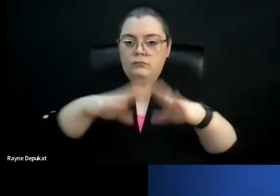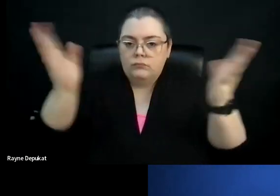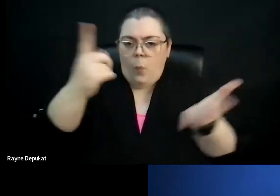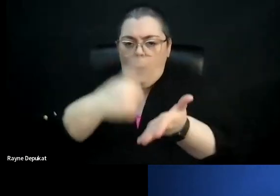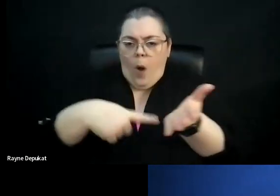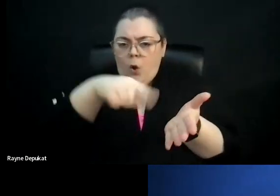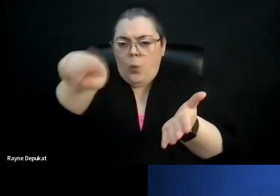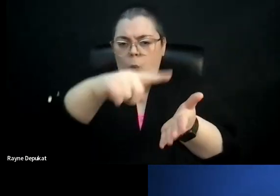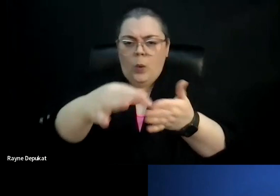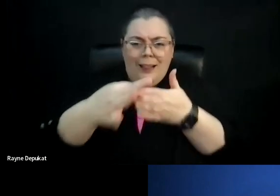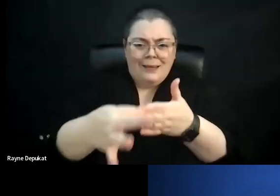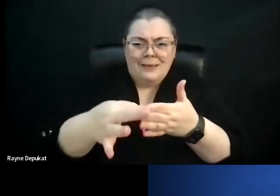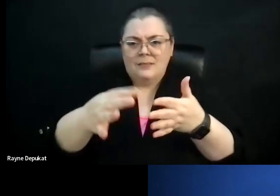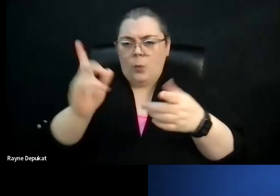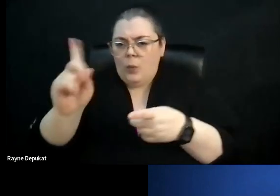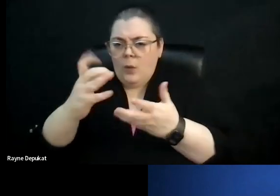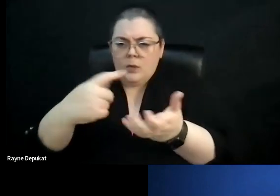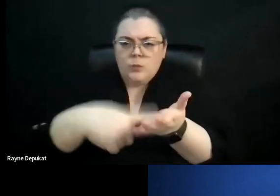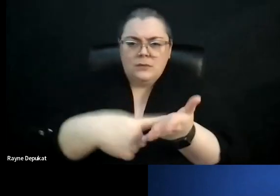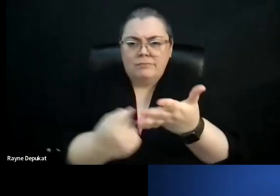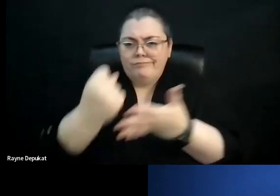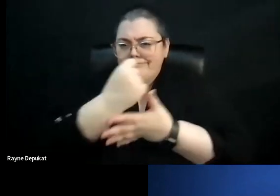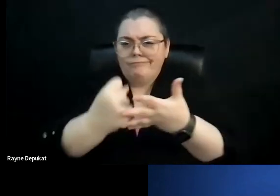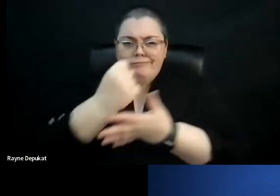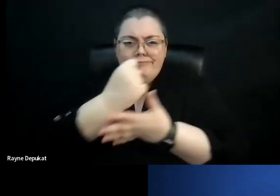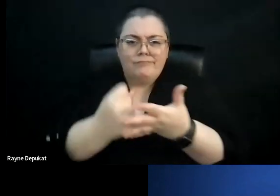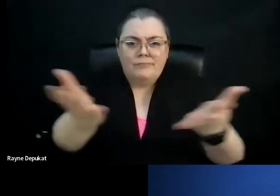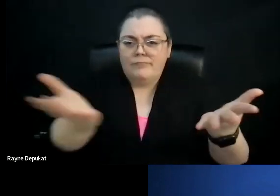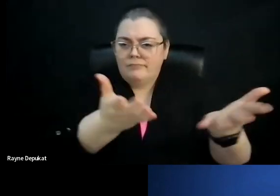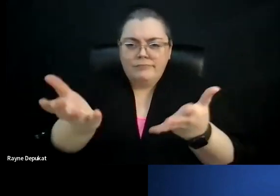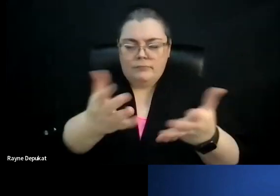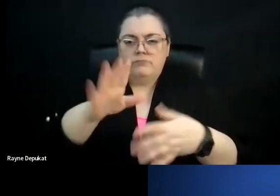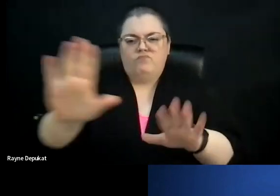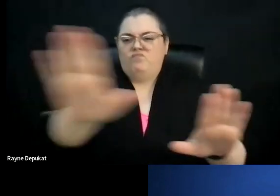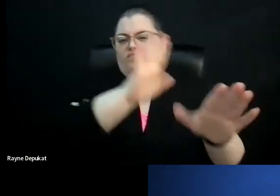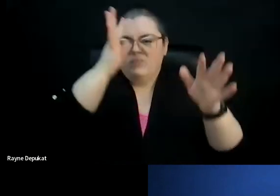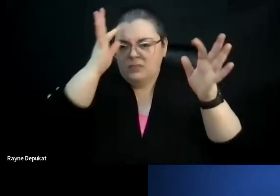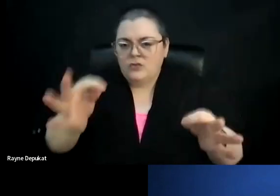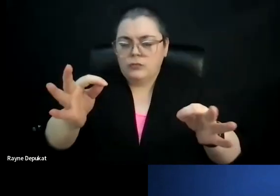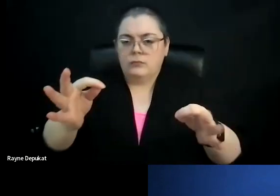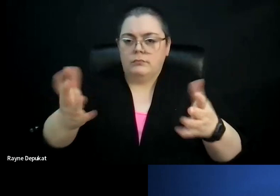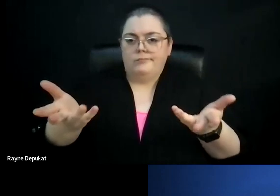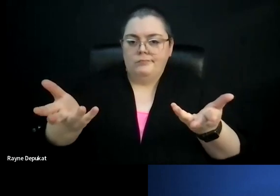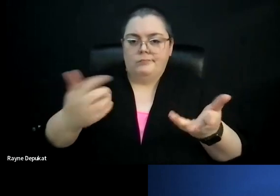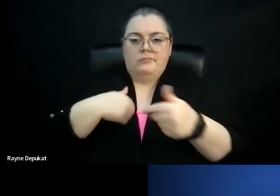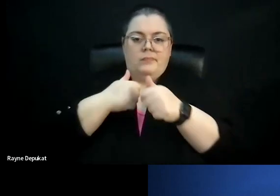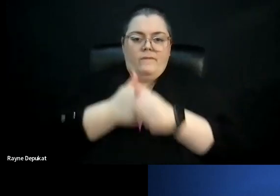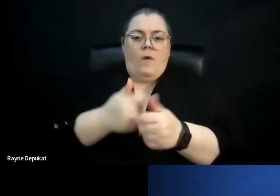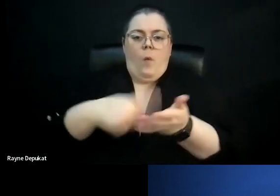discussion. What are we leading? What are this discussion? What are the priorities? It's really the committee's